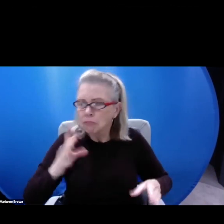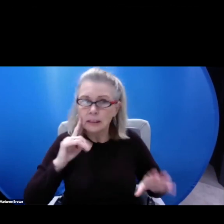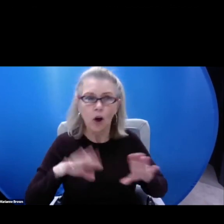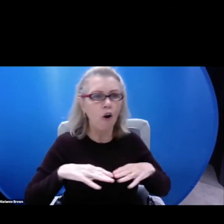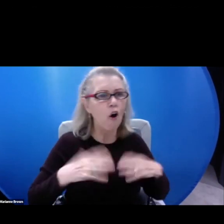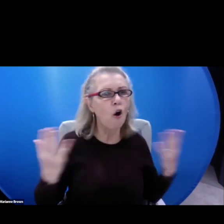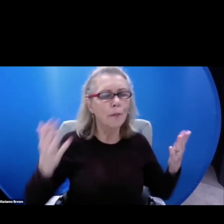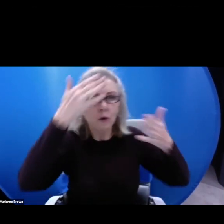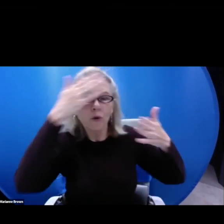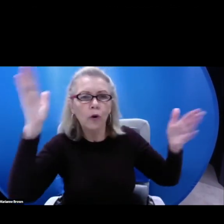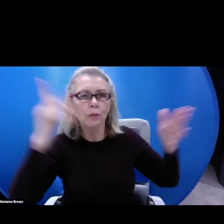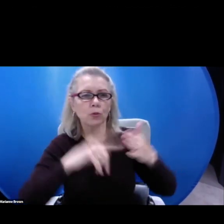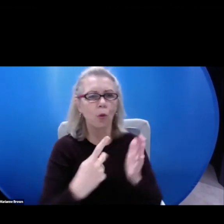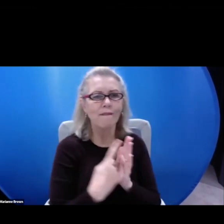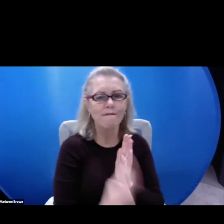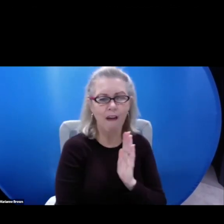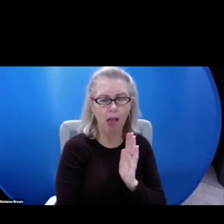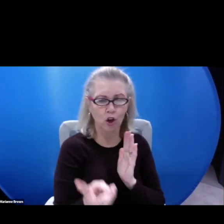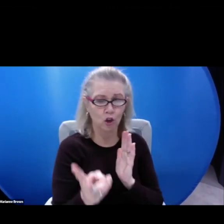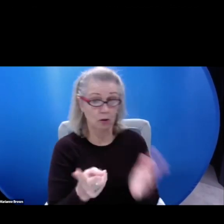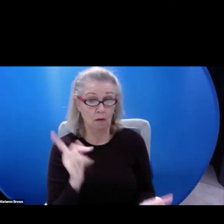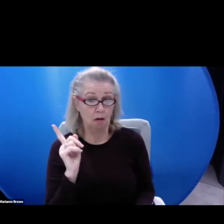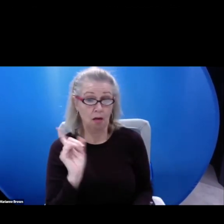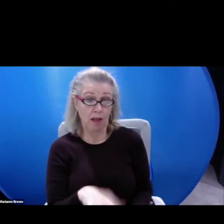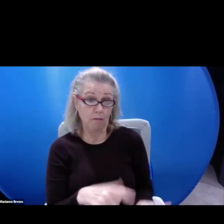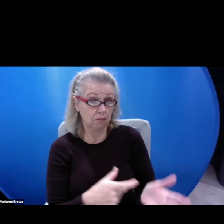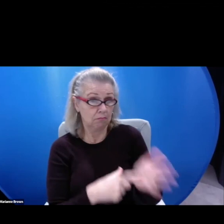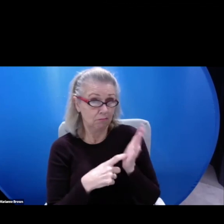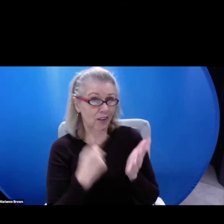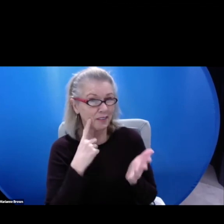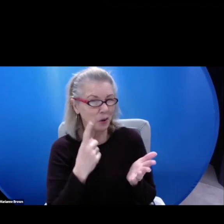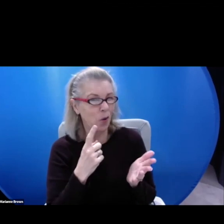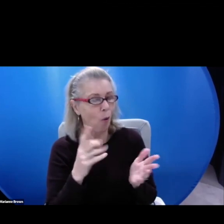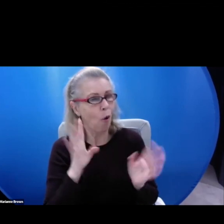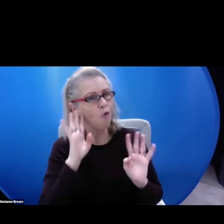chance was seen as a precondition for experimentation.